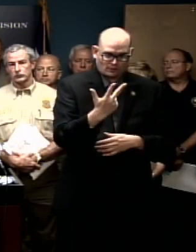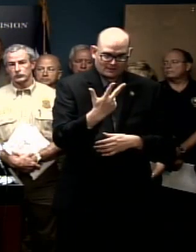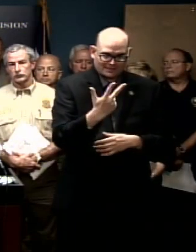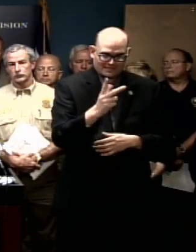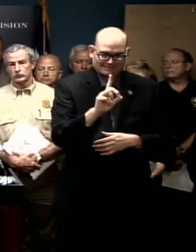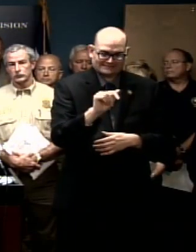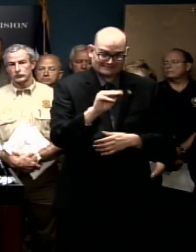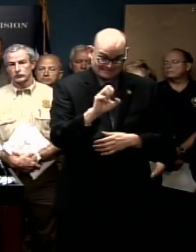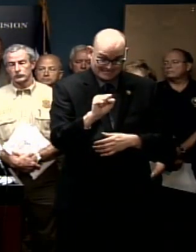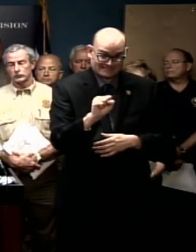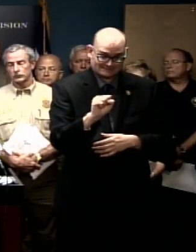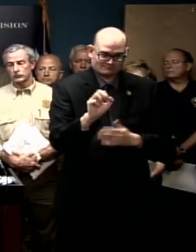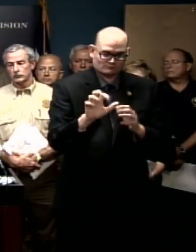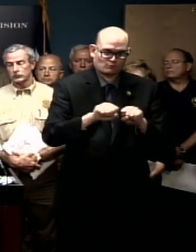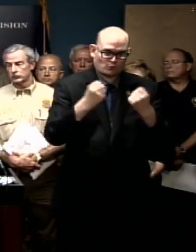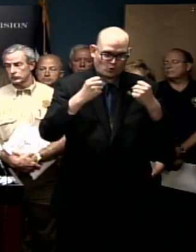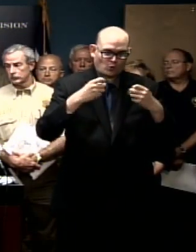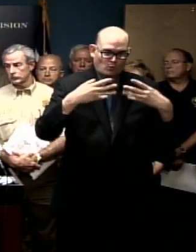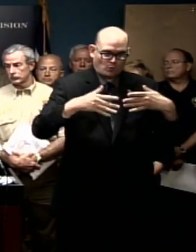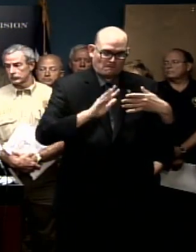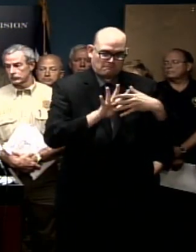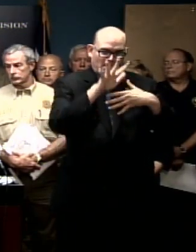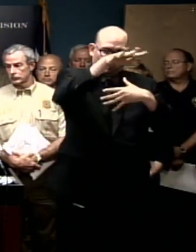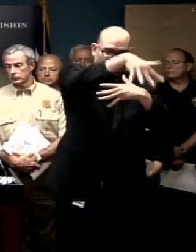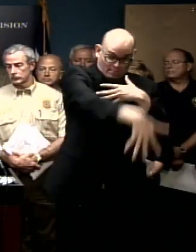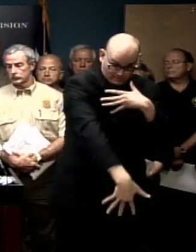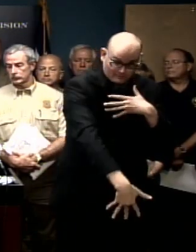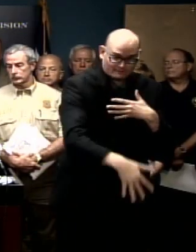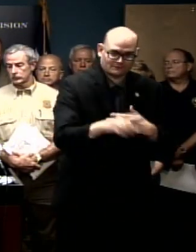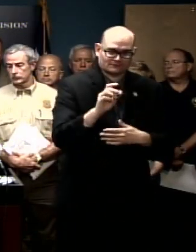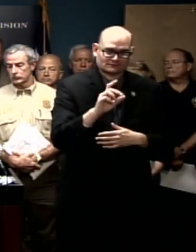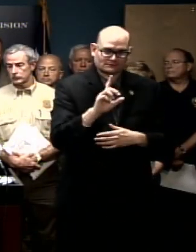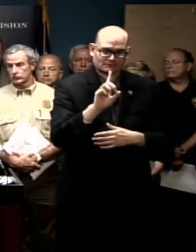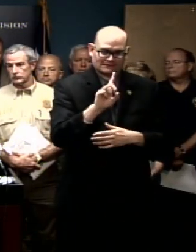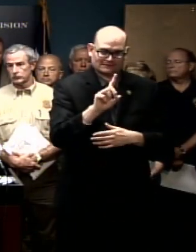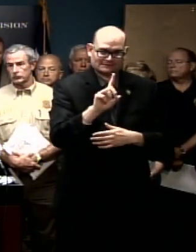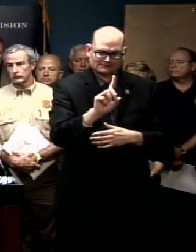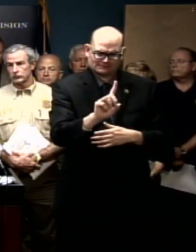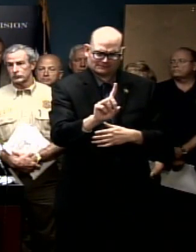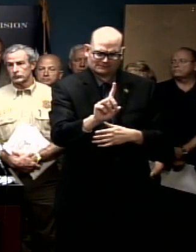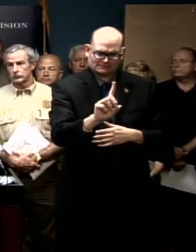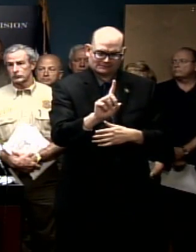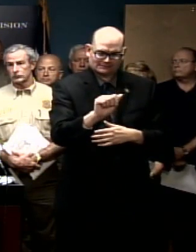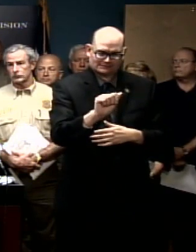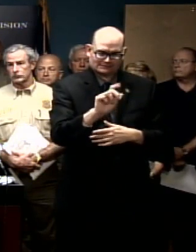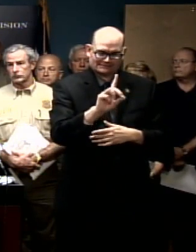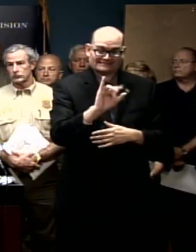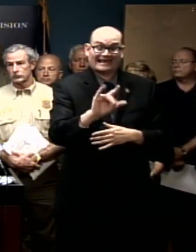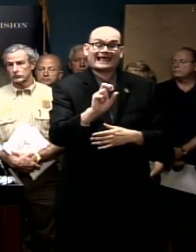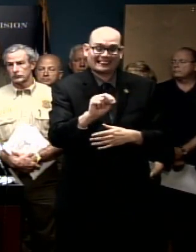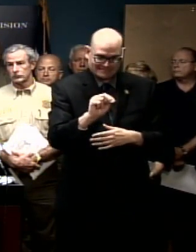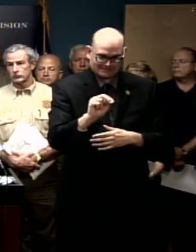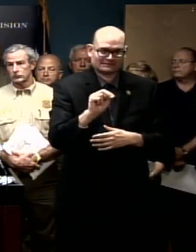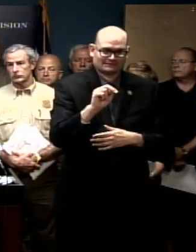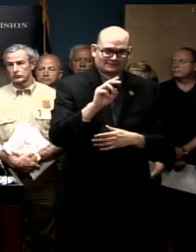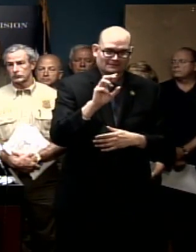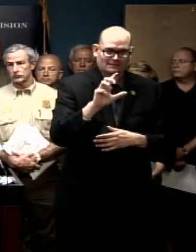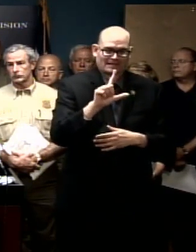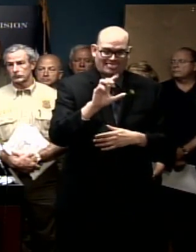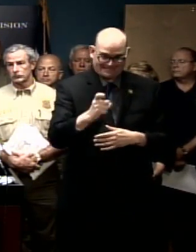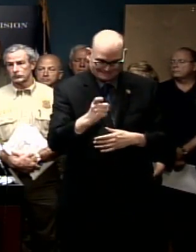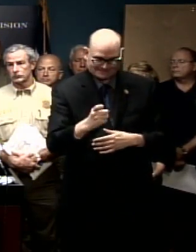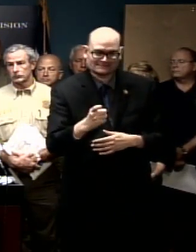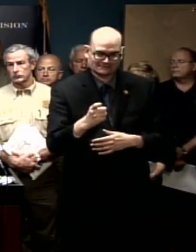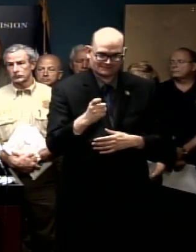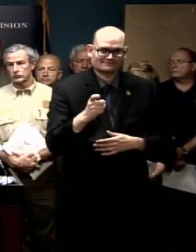were reported today, 2 in Dillon and 1 in Lexington. The Army Corps is going to go into the field and assist us in looking at